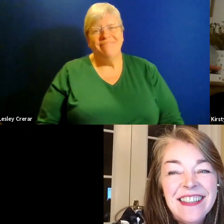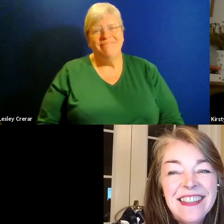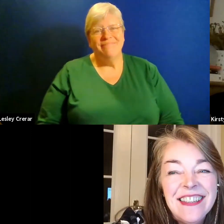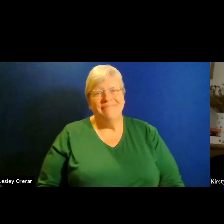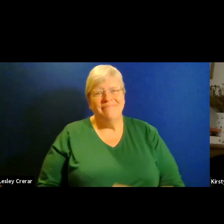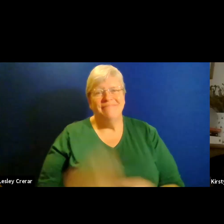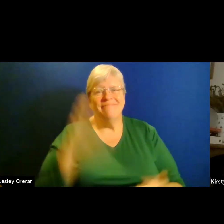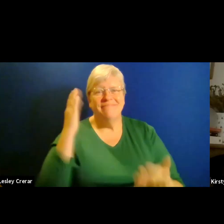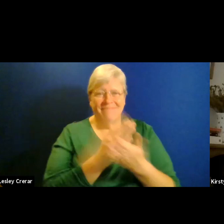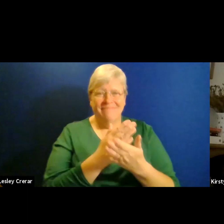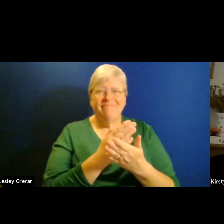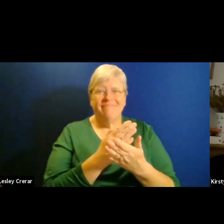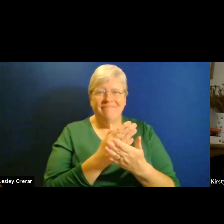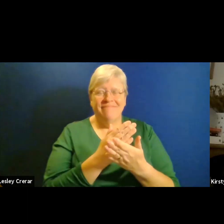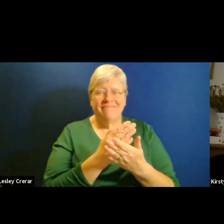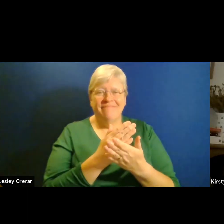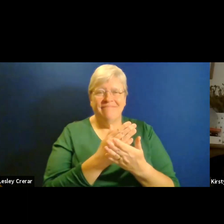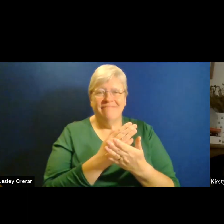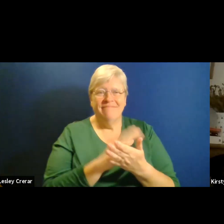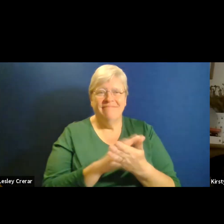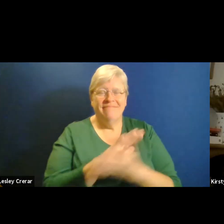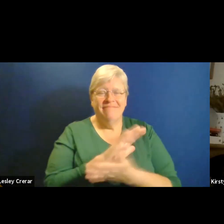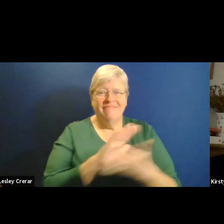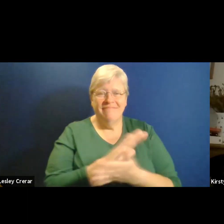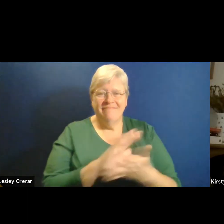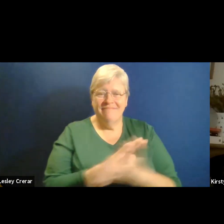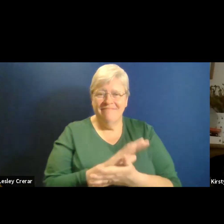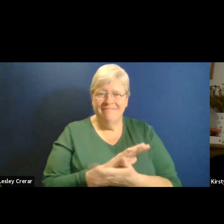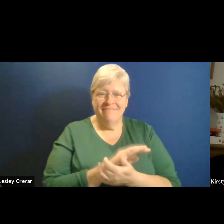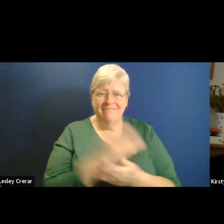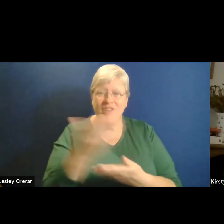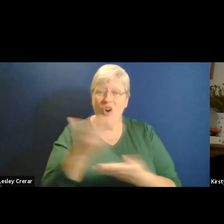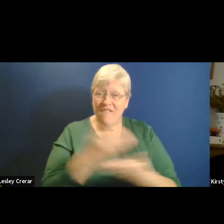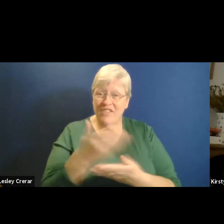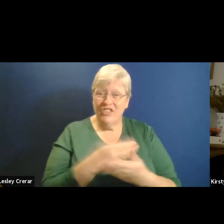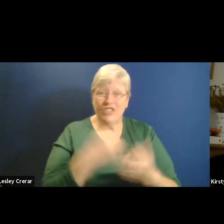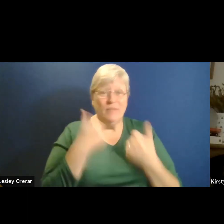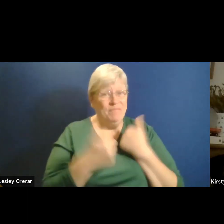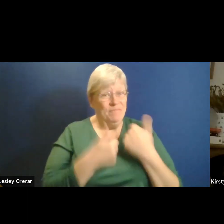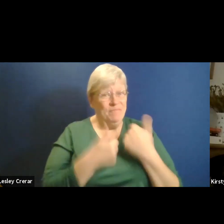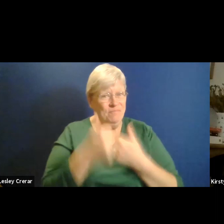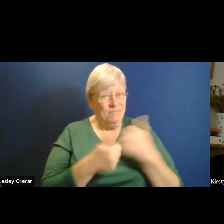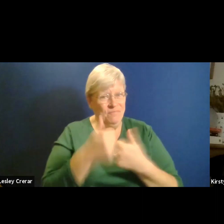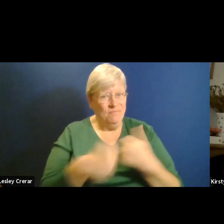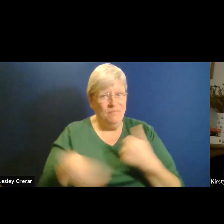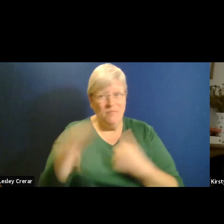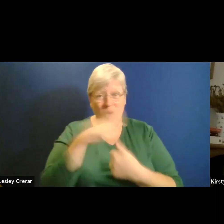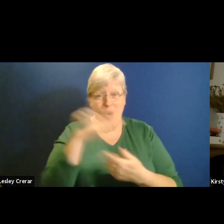Absolutely. I'm glad that encouraged such a conversation from all of our